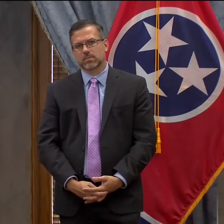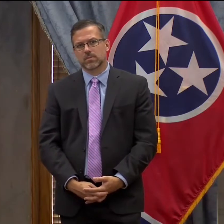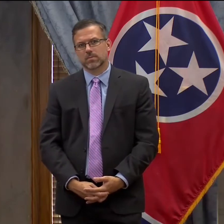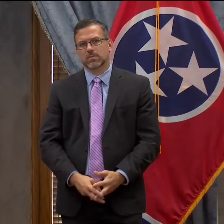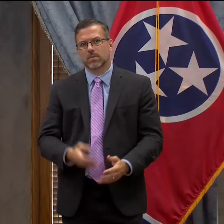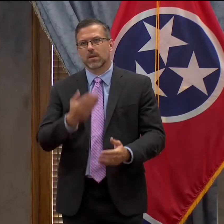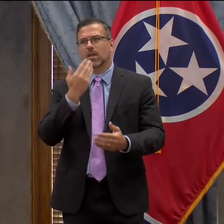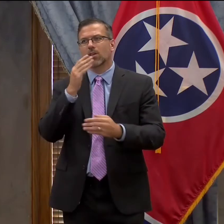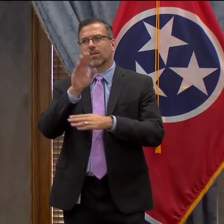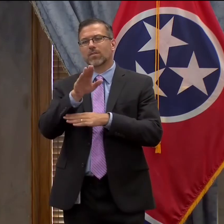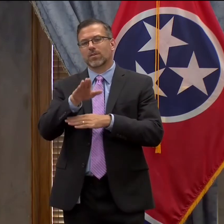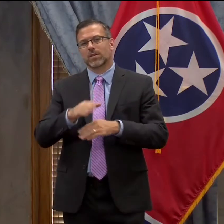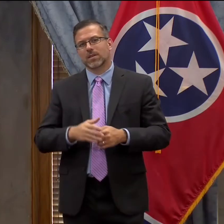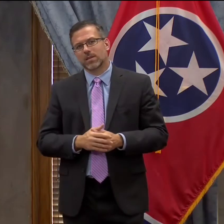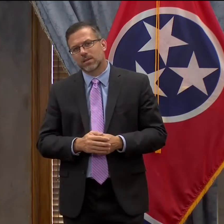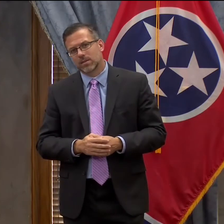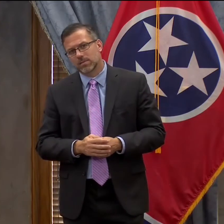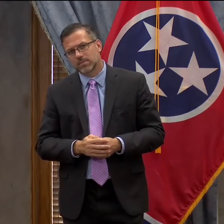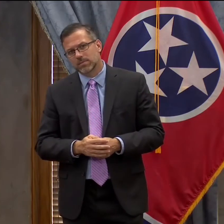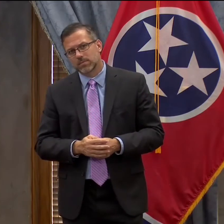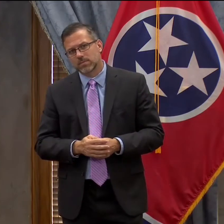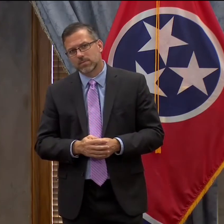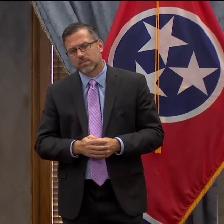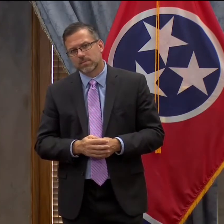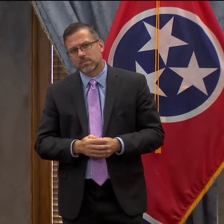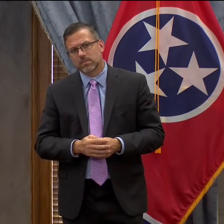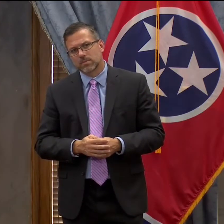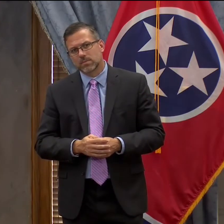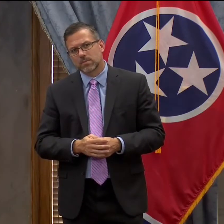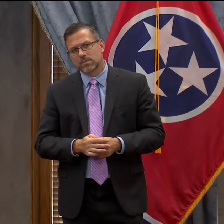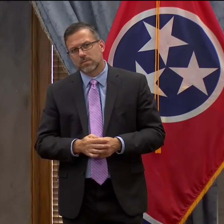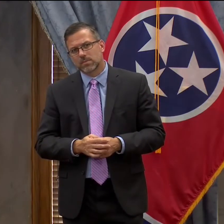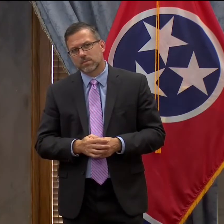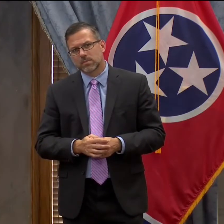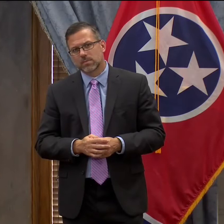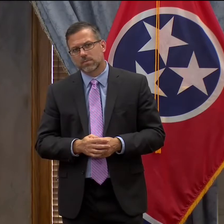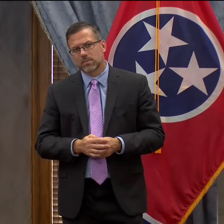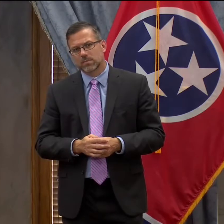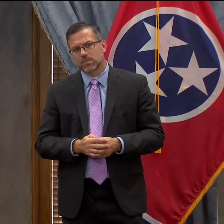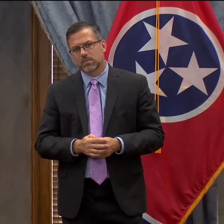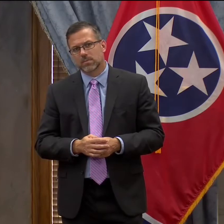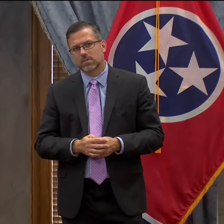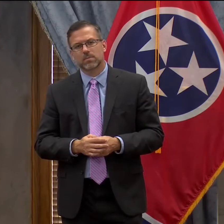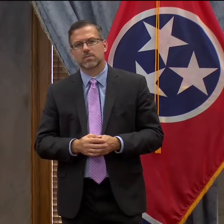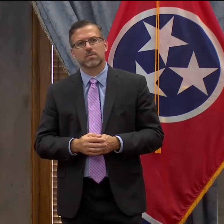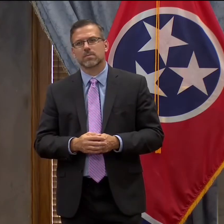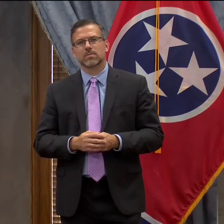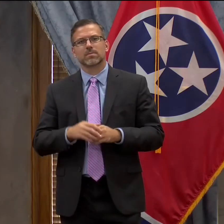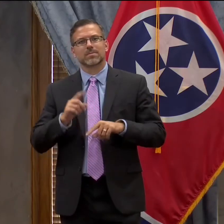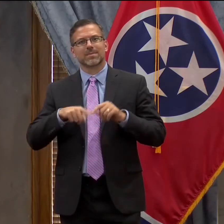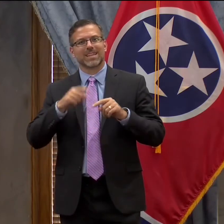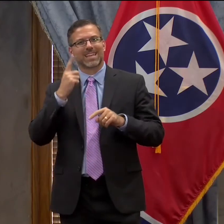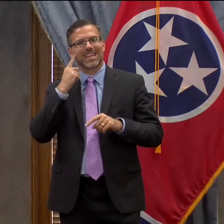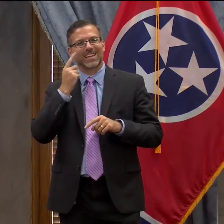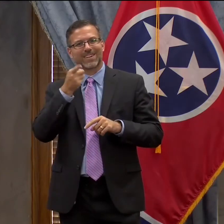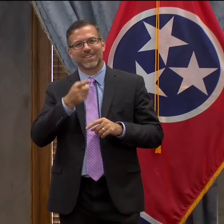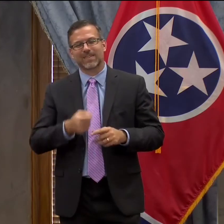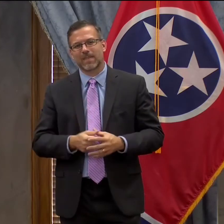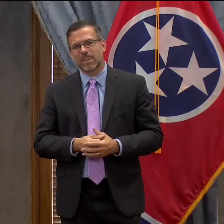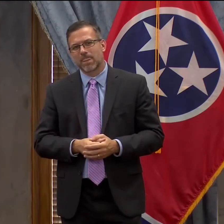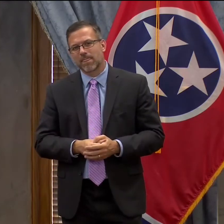Good afternoon. Good afternoon. Mayor John Cooper of Nashville recently requested more than $80 million more dollars. I'm sorry, you're going to have to speak up just so a little